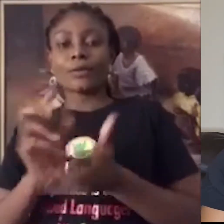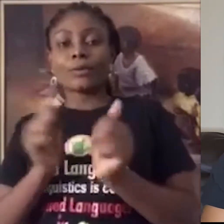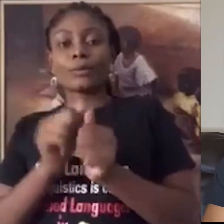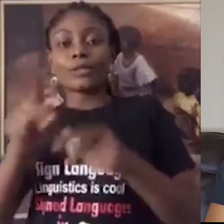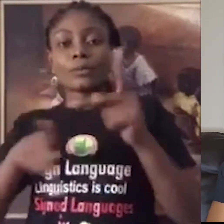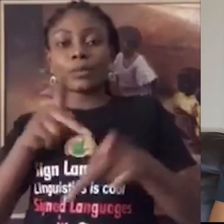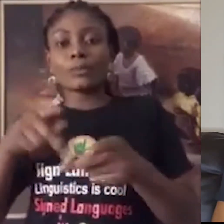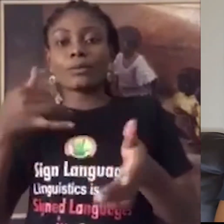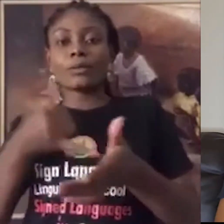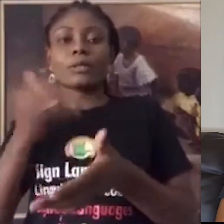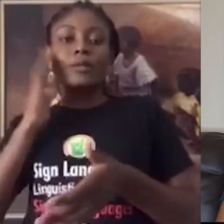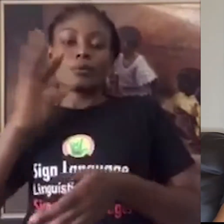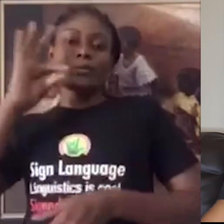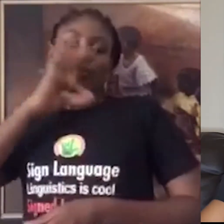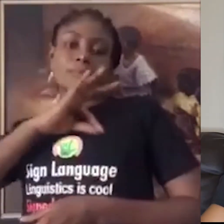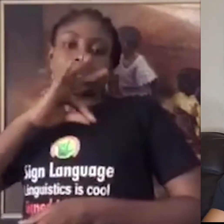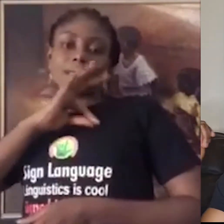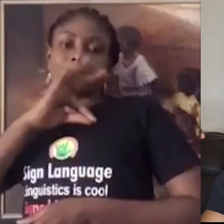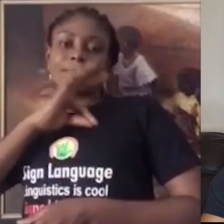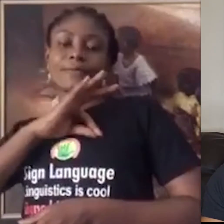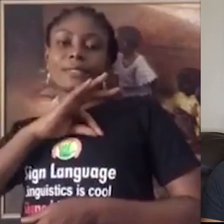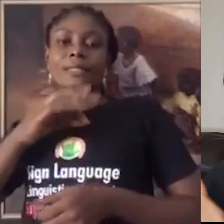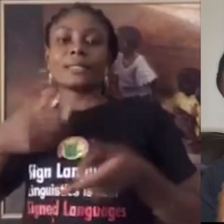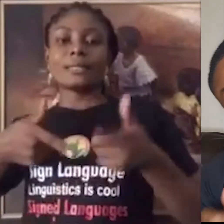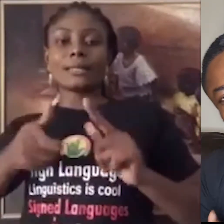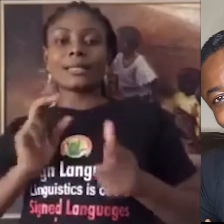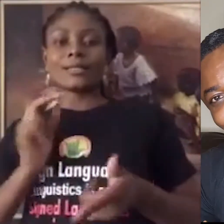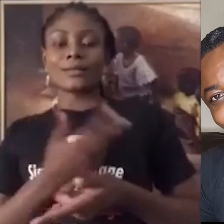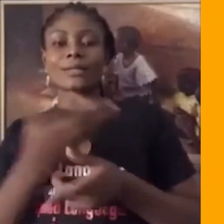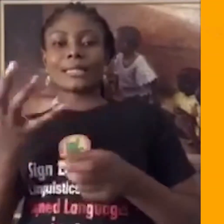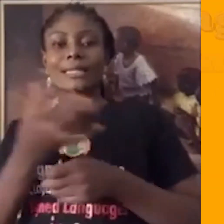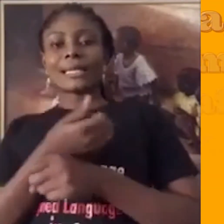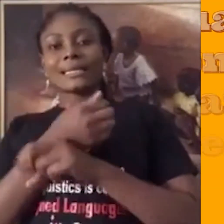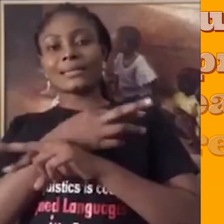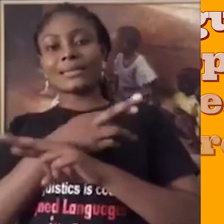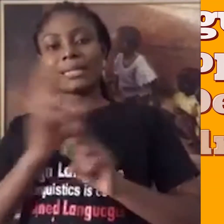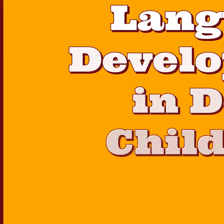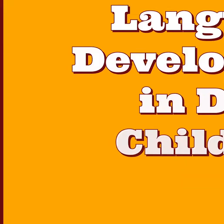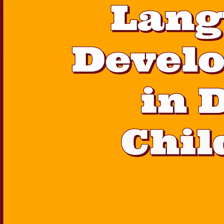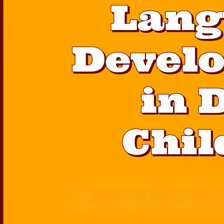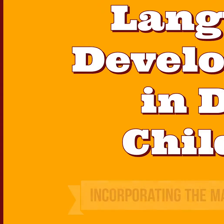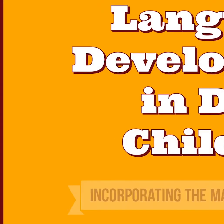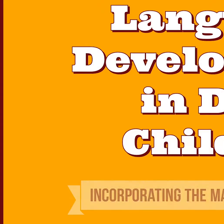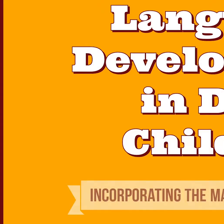will benefit. All right, let's get ready.